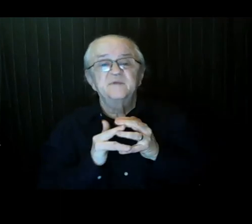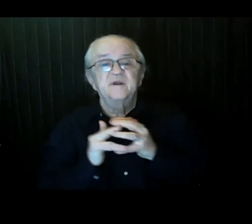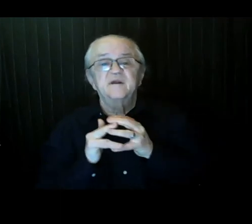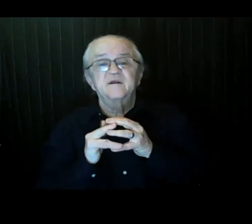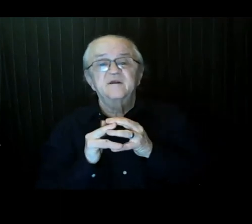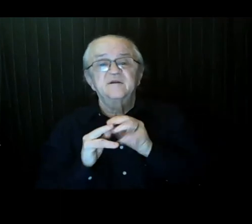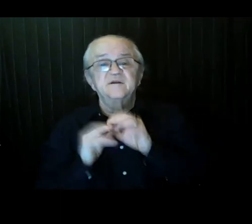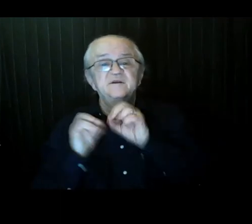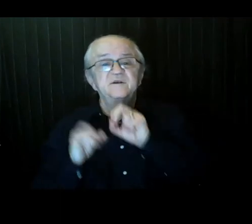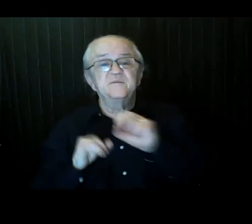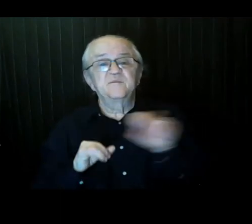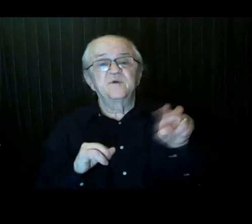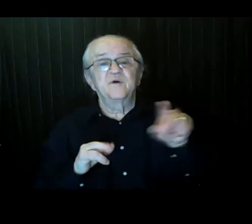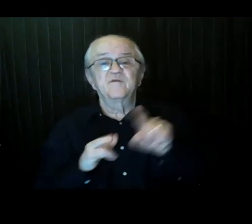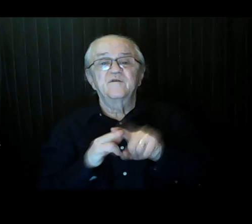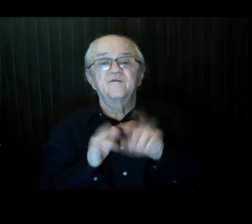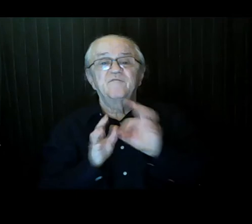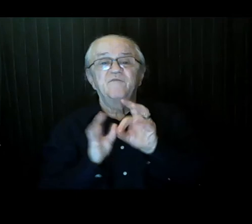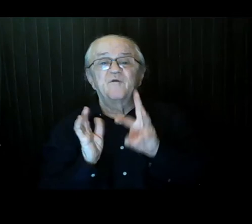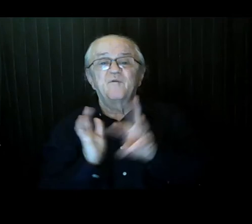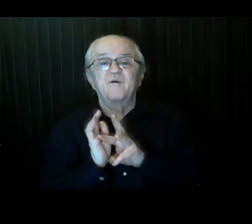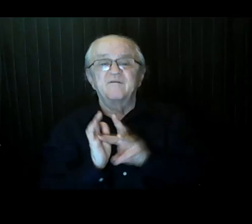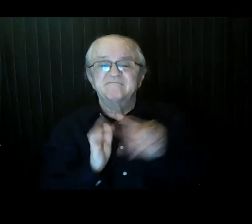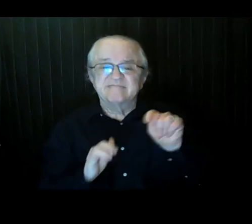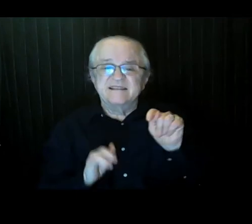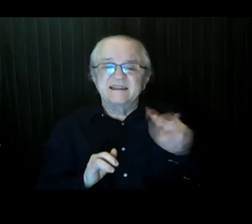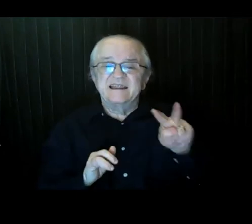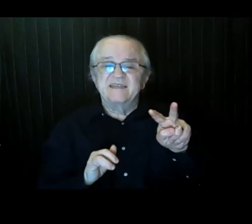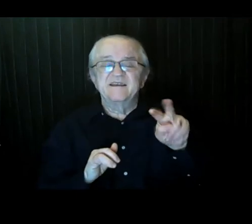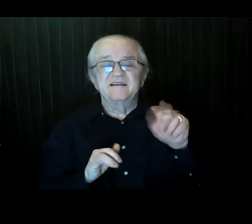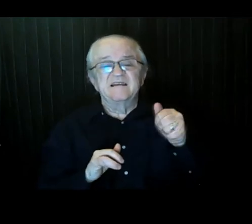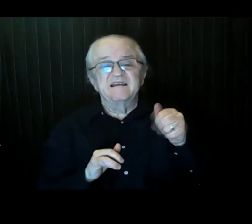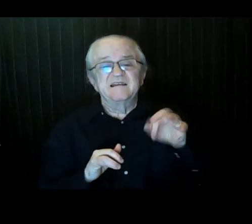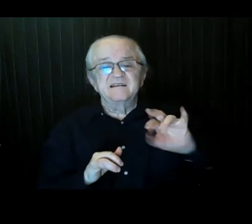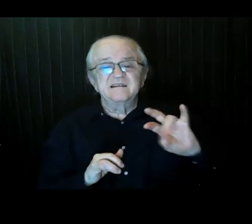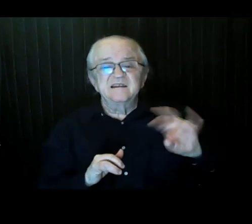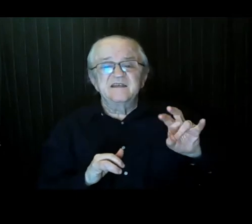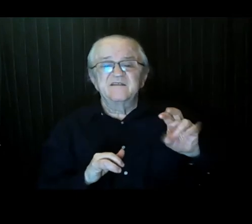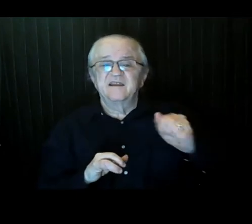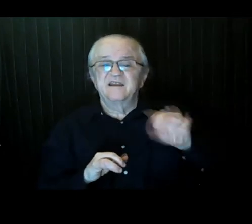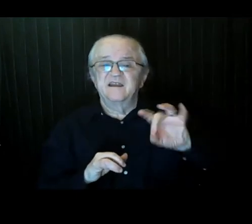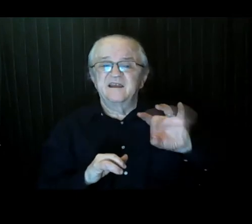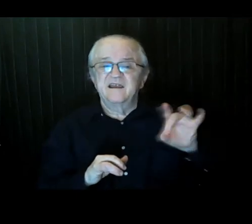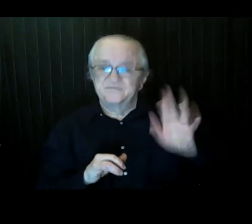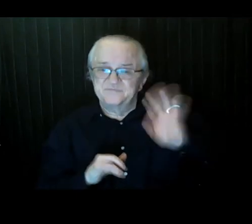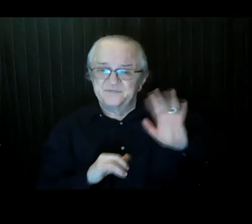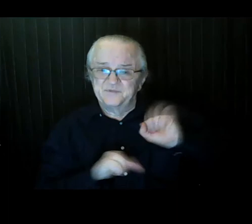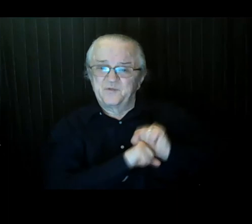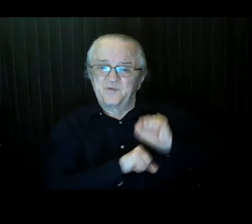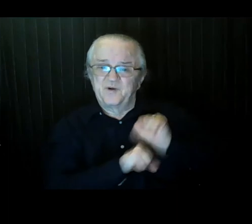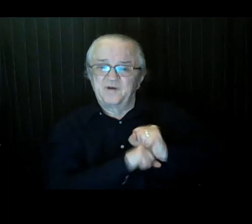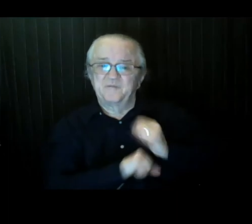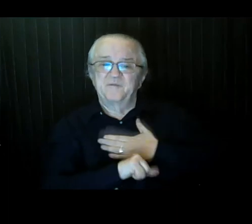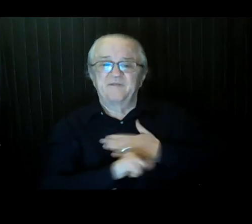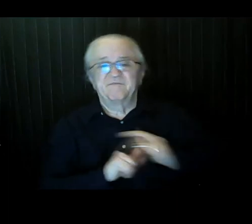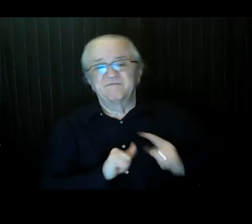She was an anchorwoman in Fort Worth back in the 70s. And in the 80s, I knew her because she was still working with the church where I first had my job as associate